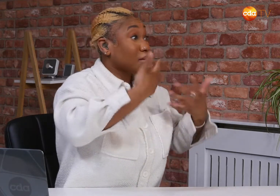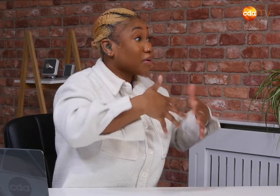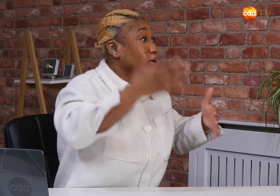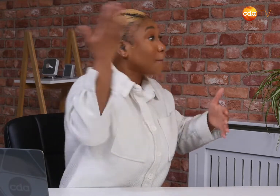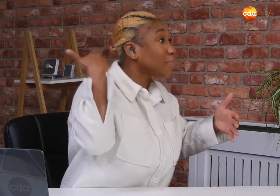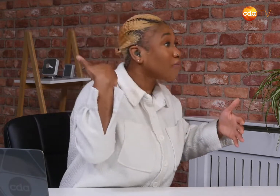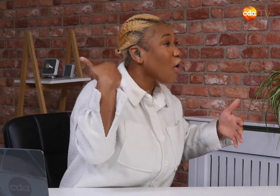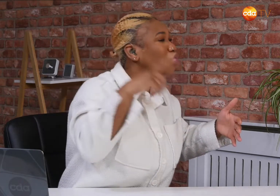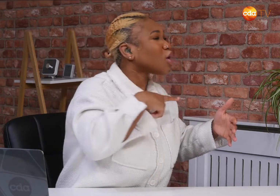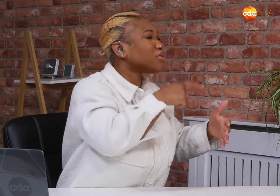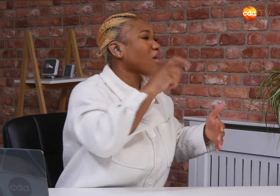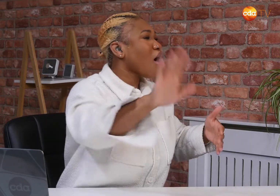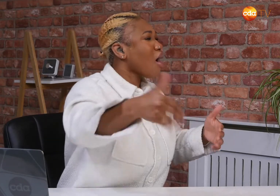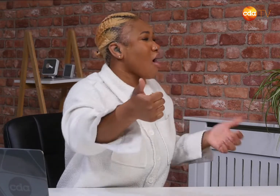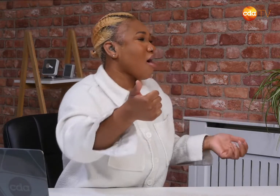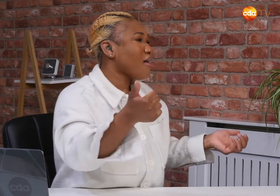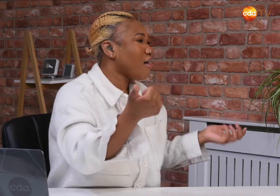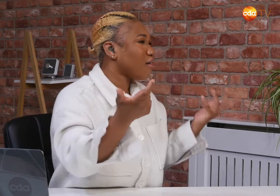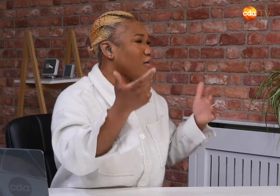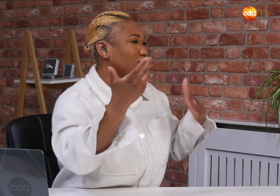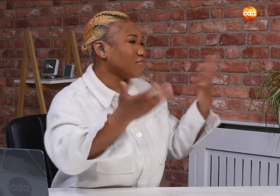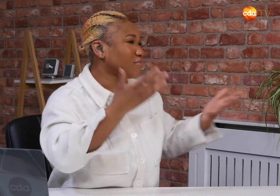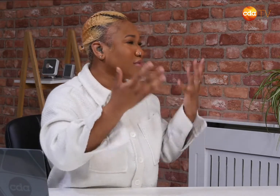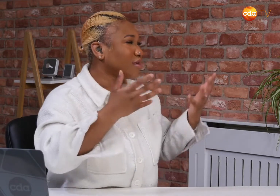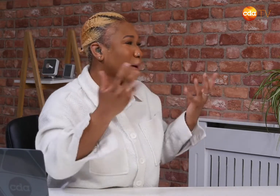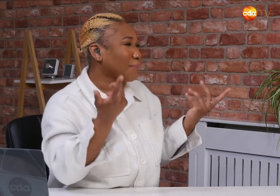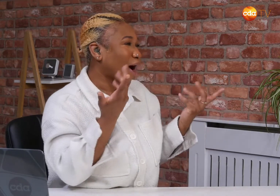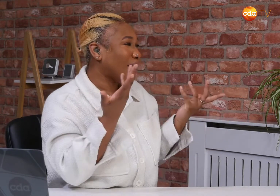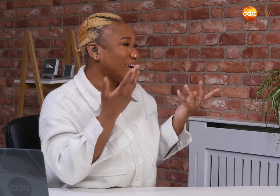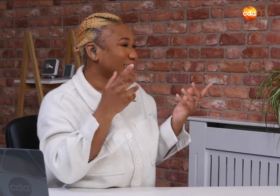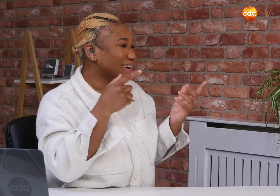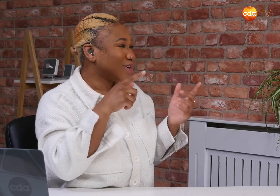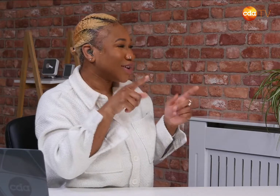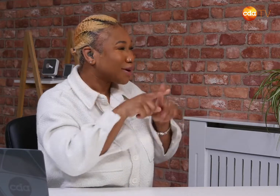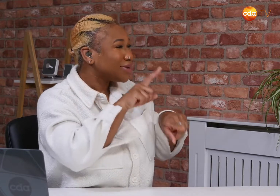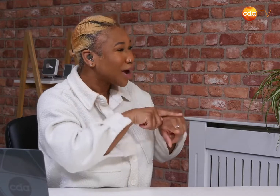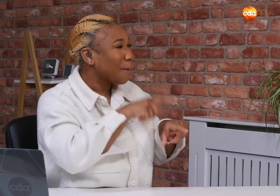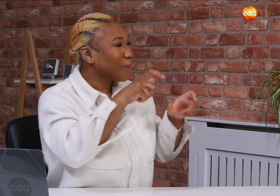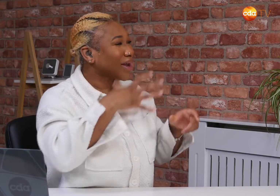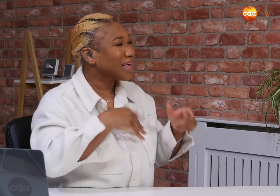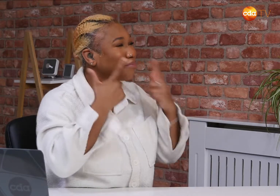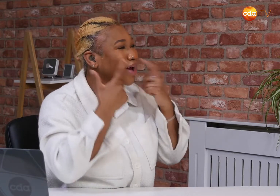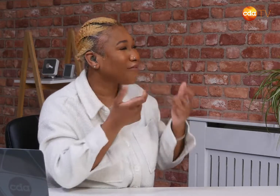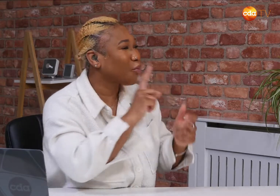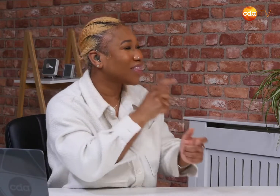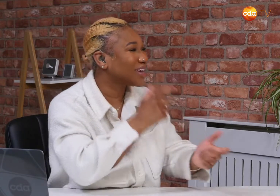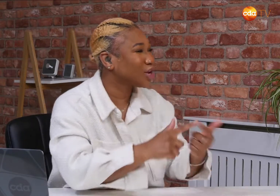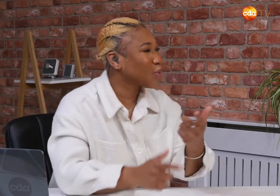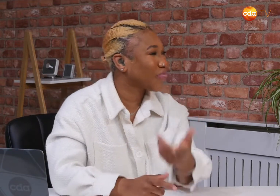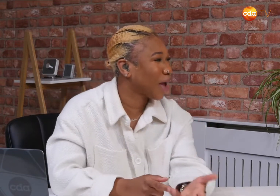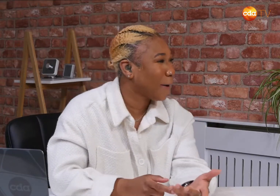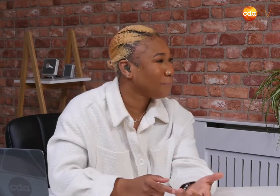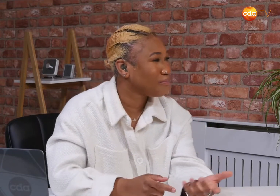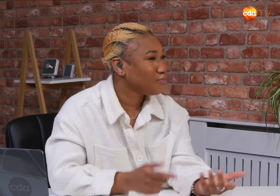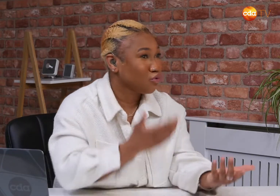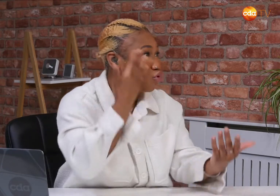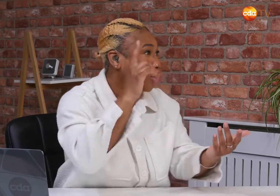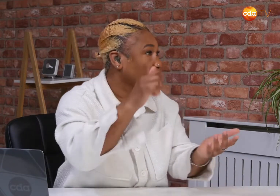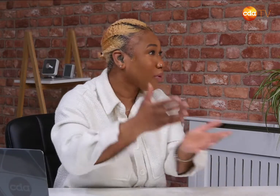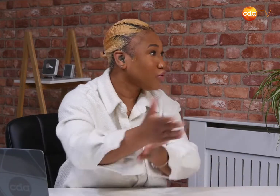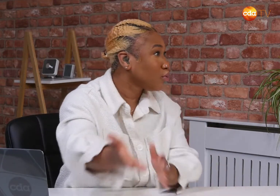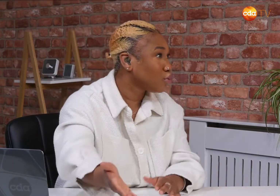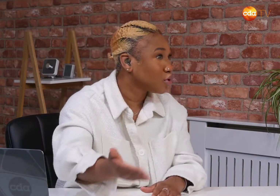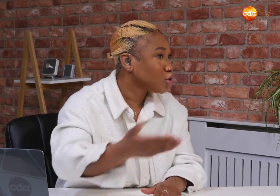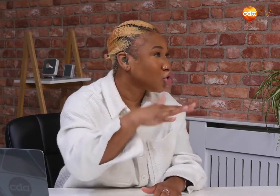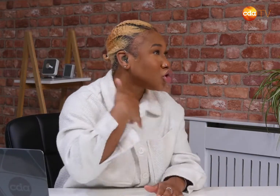situations are really difficult, but obviously people have kind of said to them, oh, don't worry about it, you'll be fine. But, people do need to be